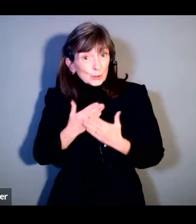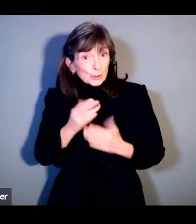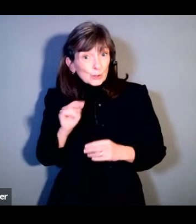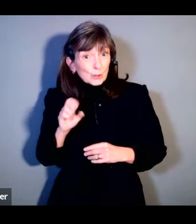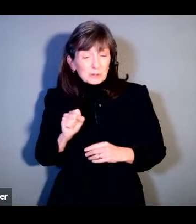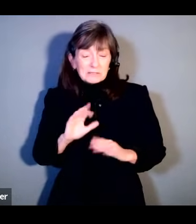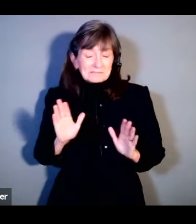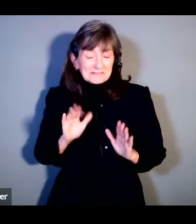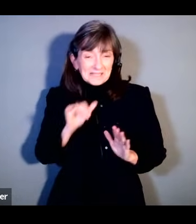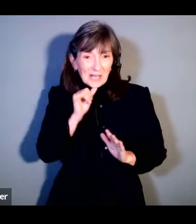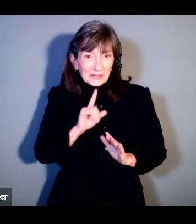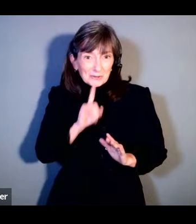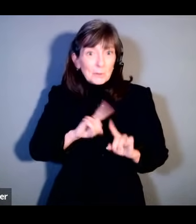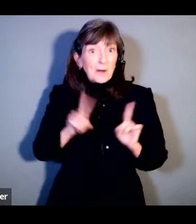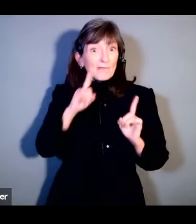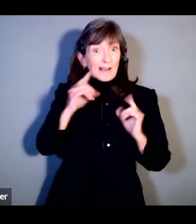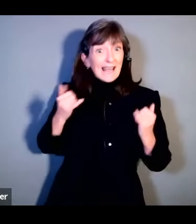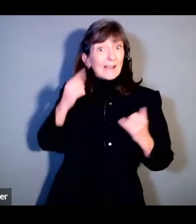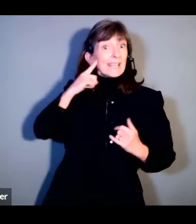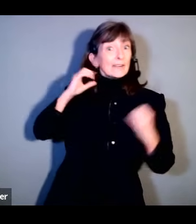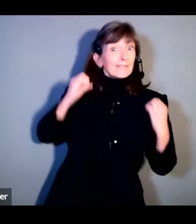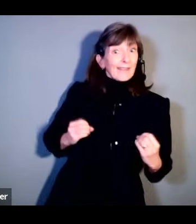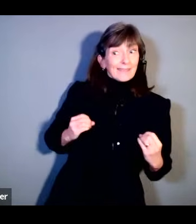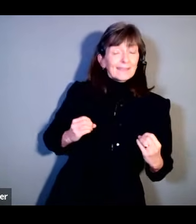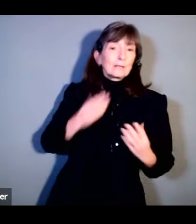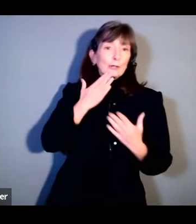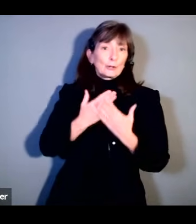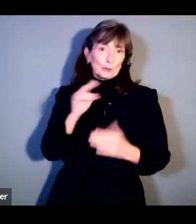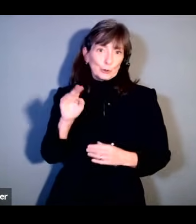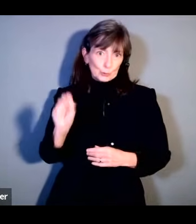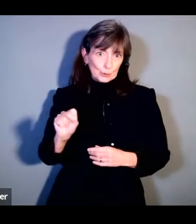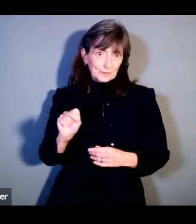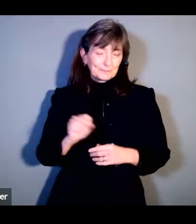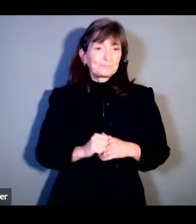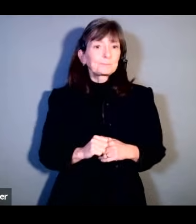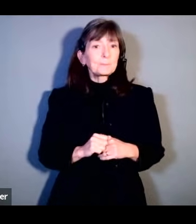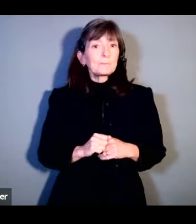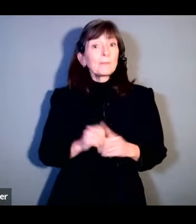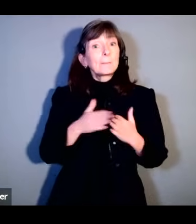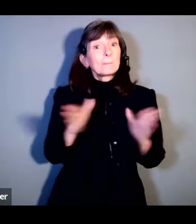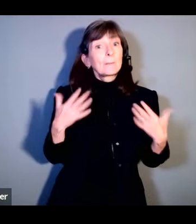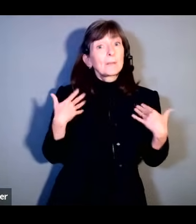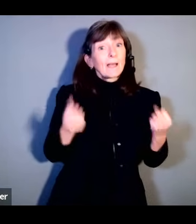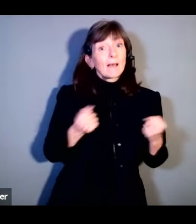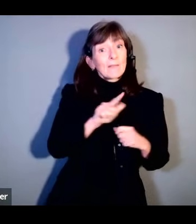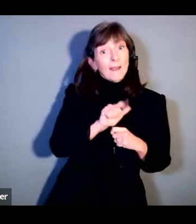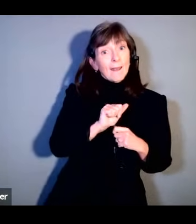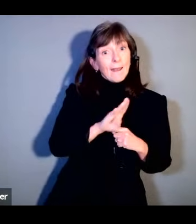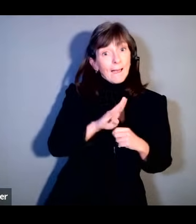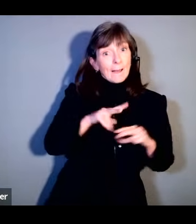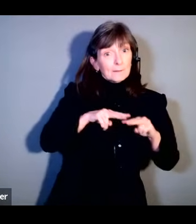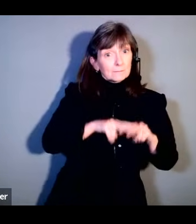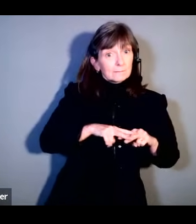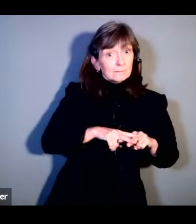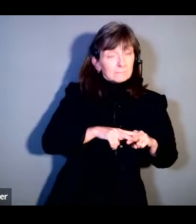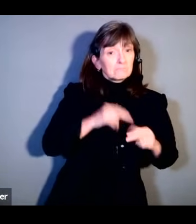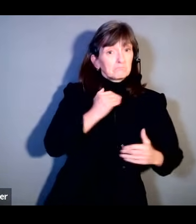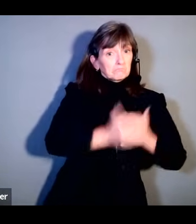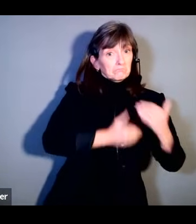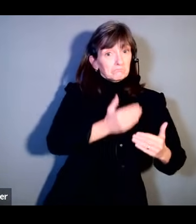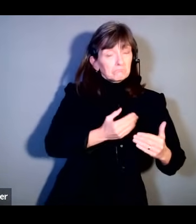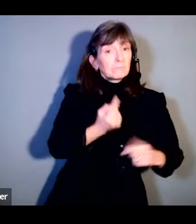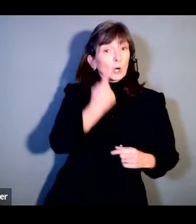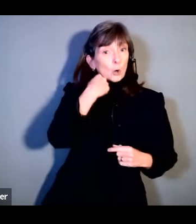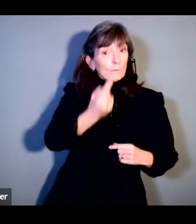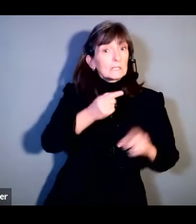we are saying that. The public health laboratory is able to continue processing COVID-19